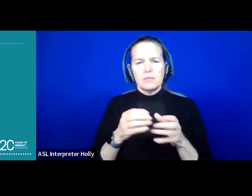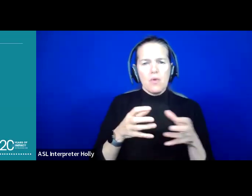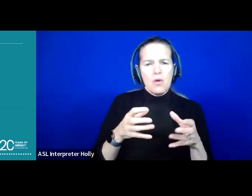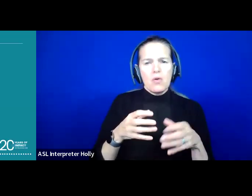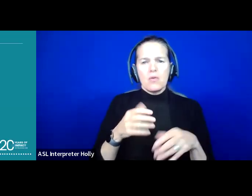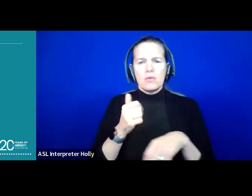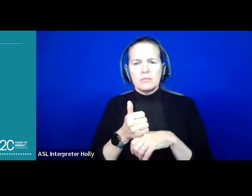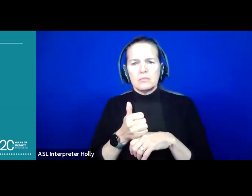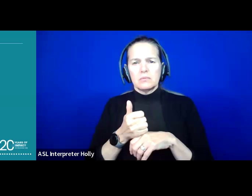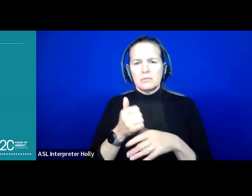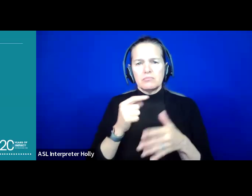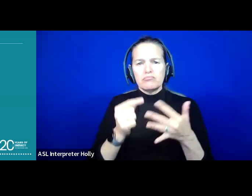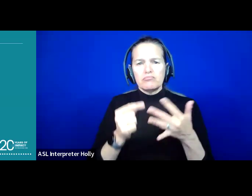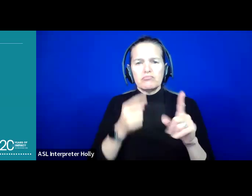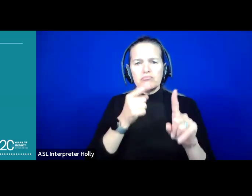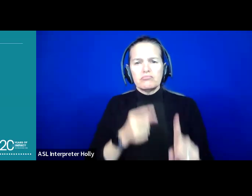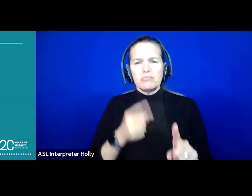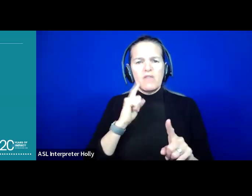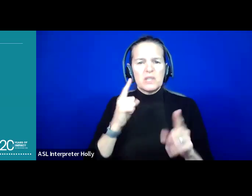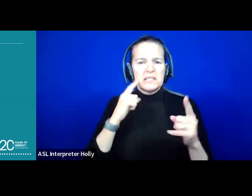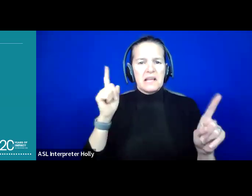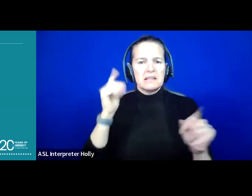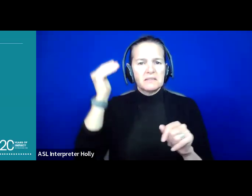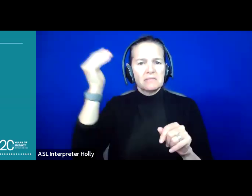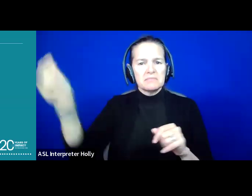can be successful moving forward.